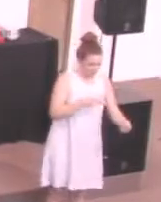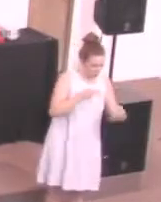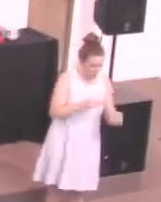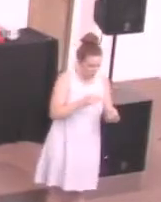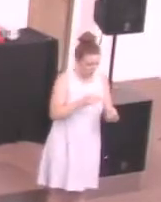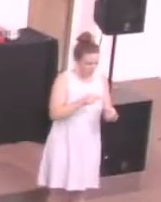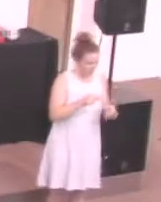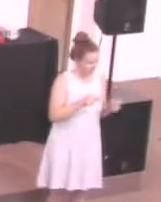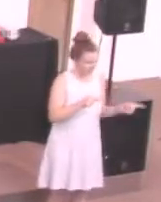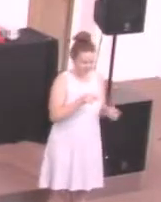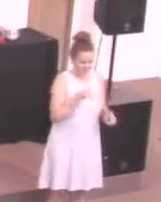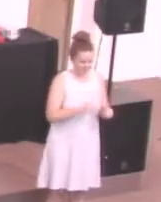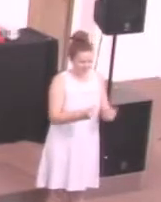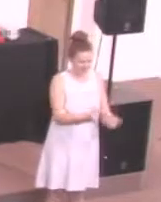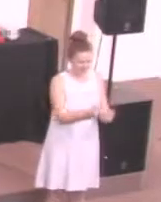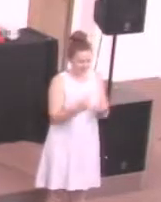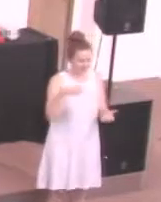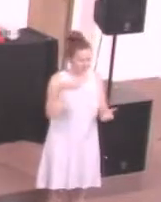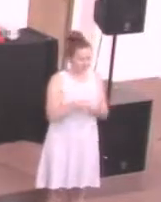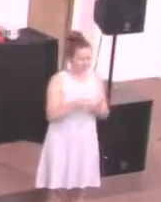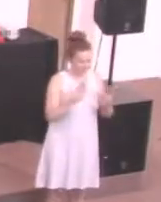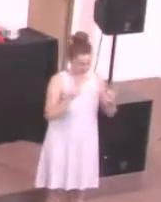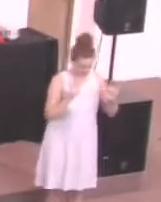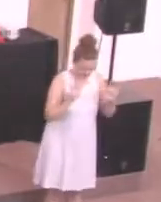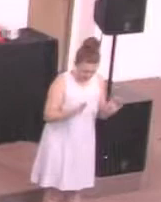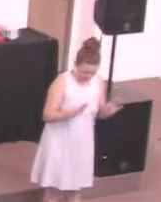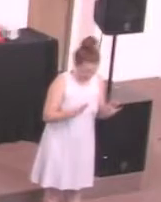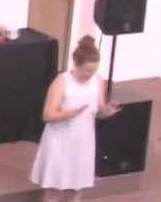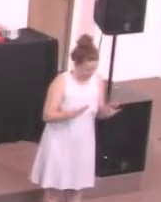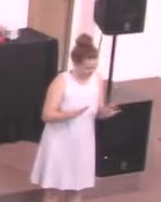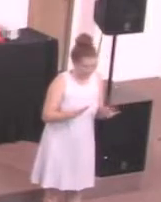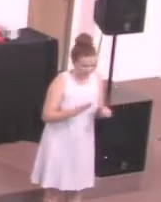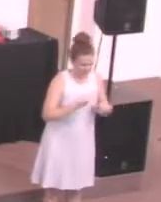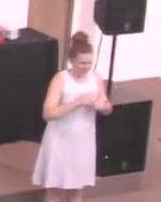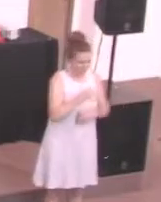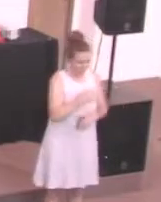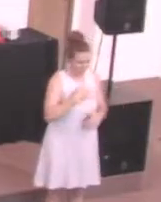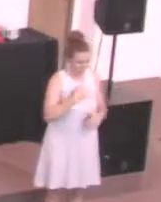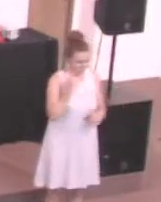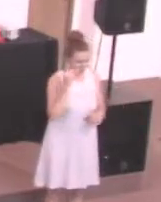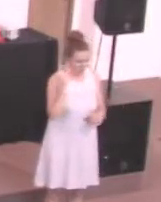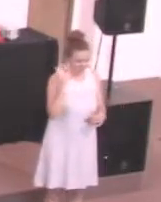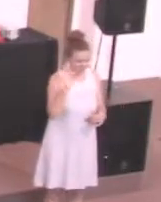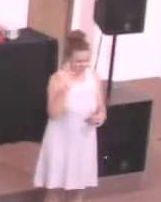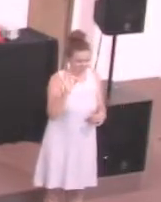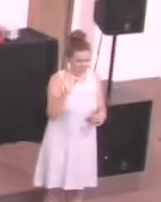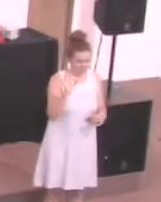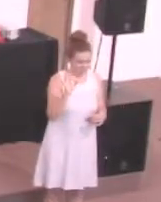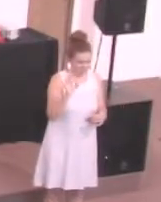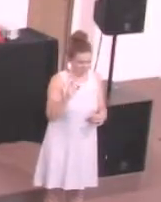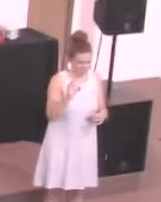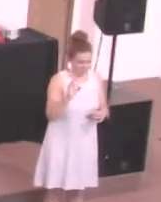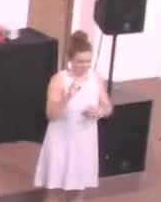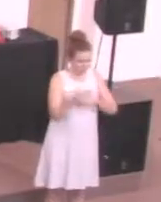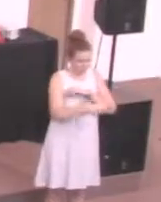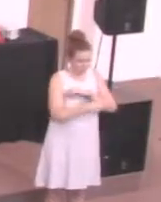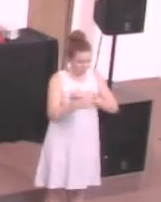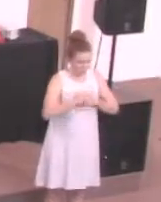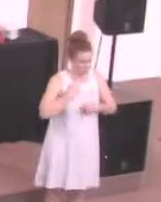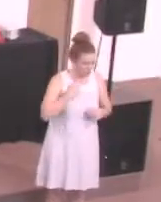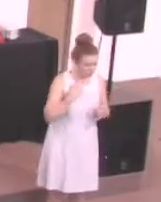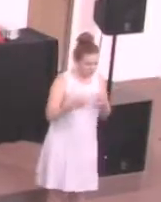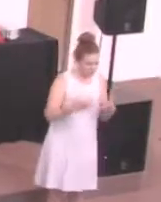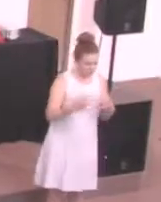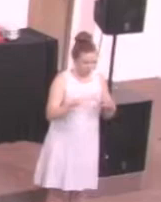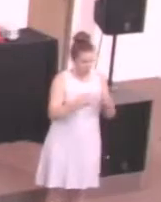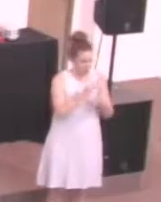can. How would you feel if your senior pastors came down? I've stolen from the church. I've done this and I've done that. Man, y'all